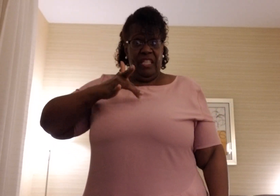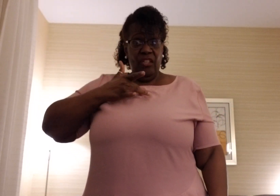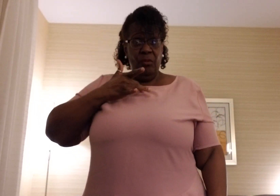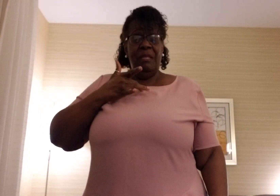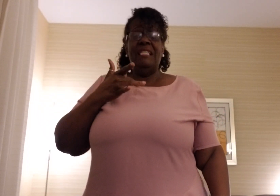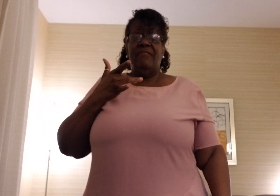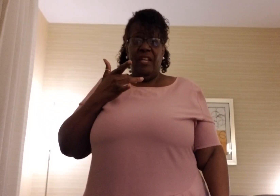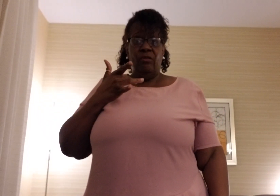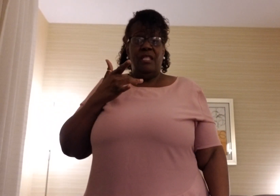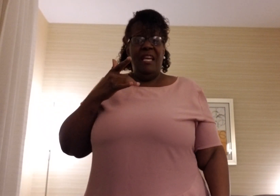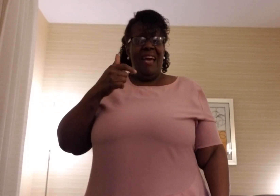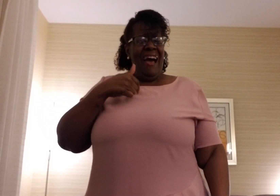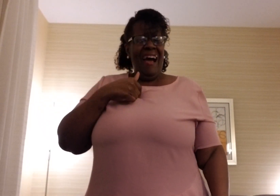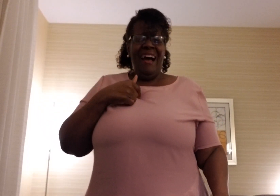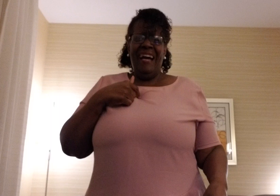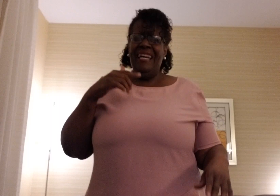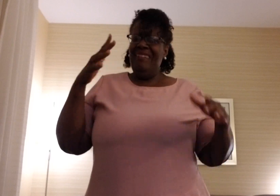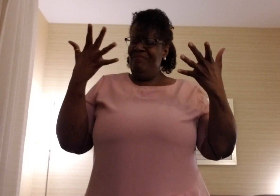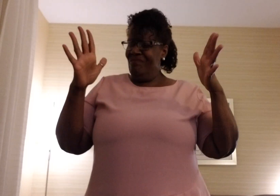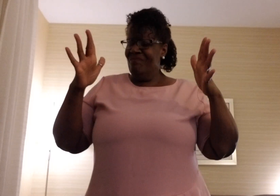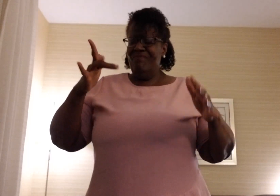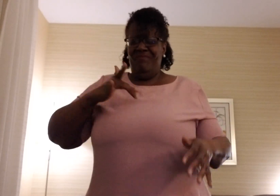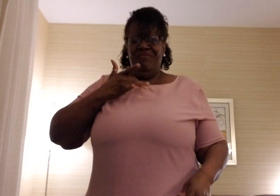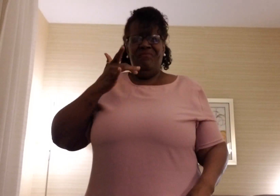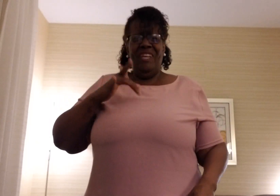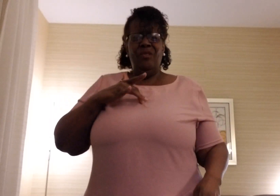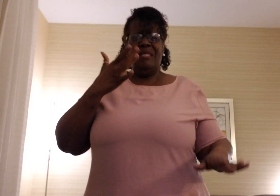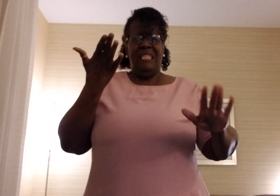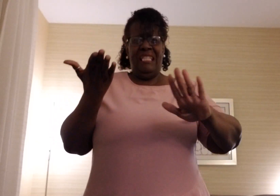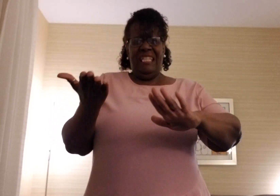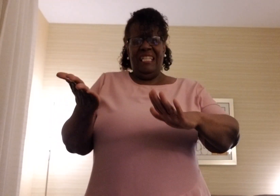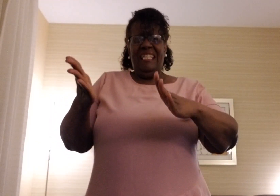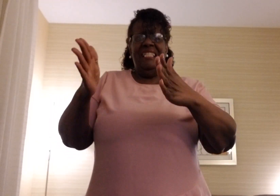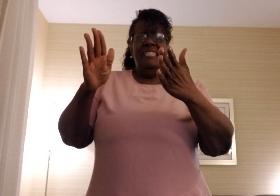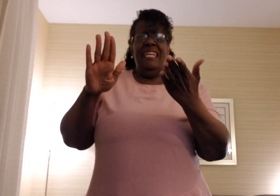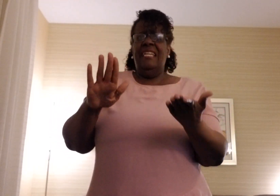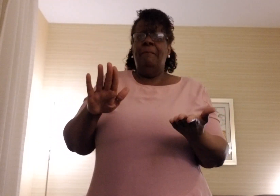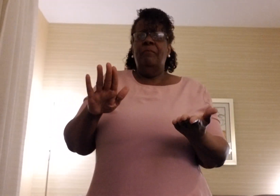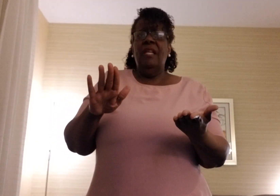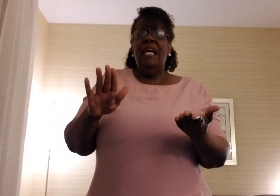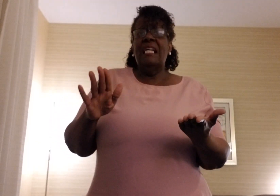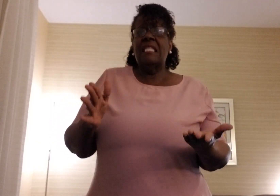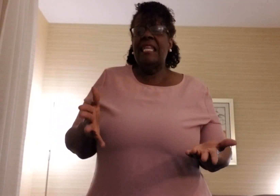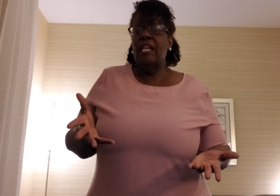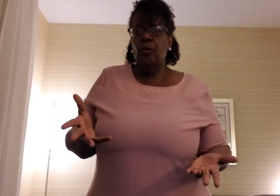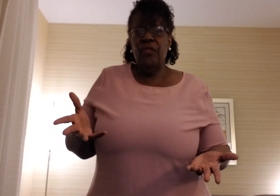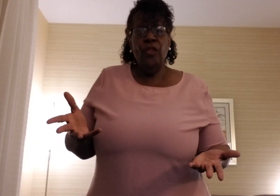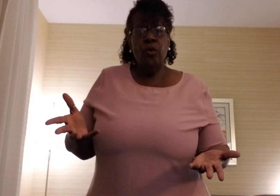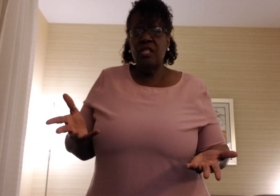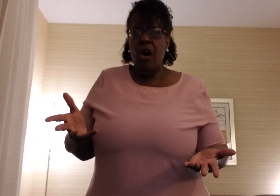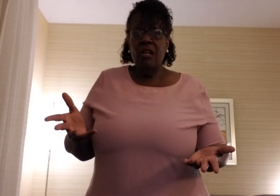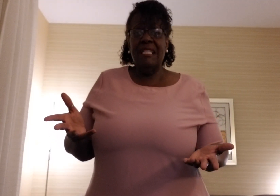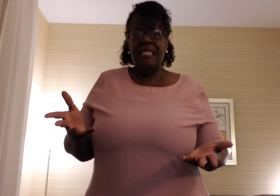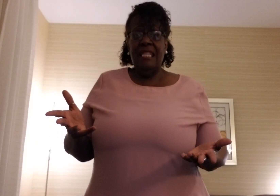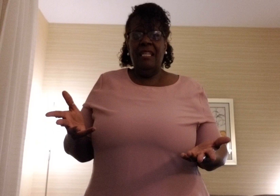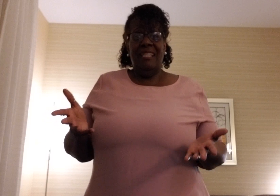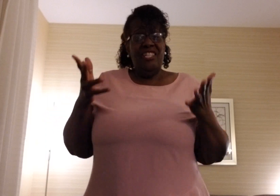feel means felt. I felt dead. A singer with no song to sing. Now she